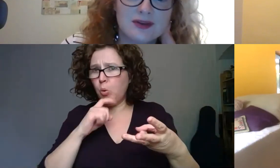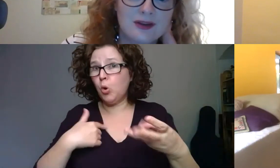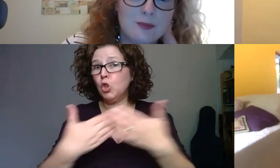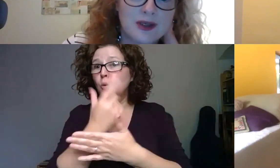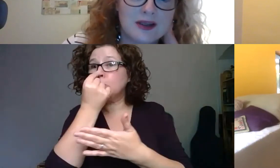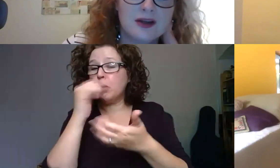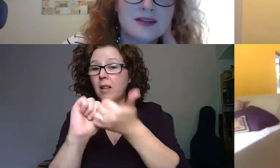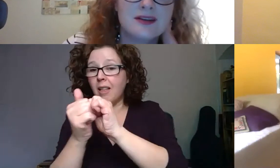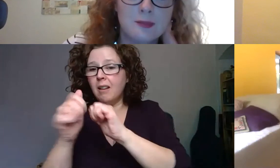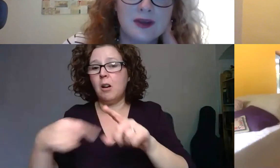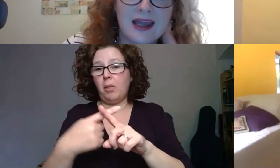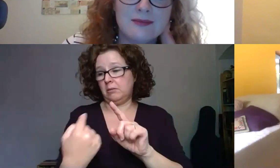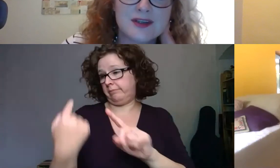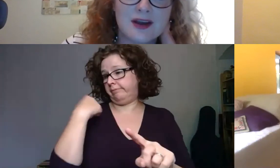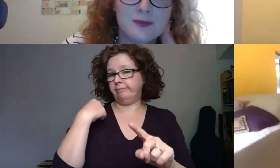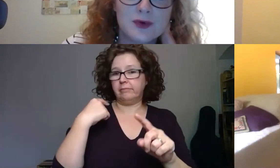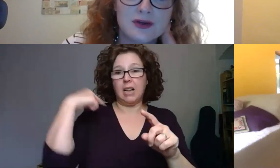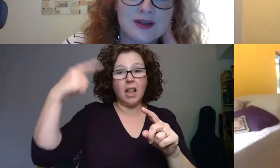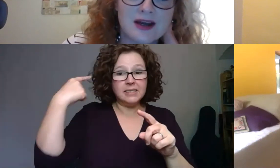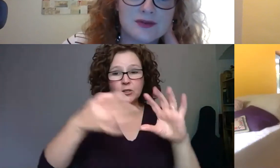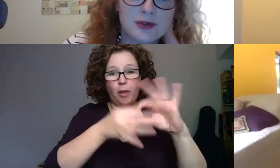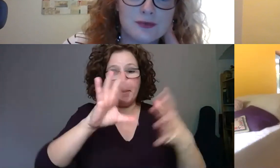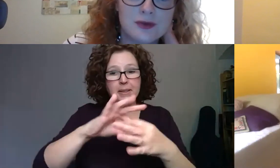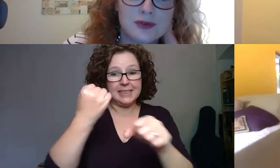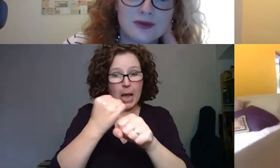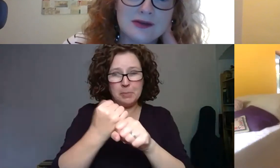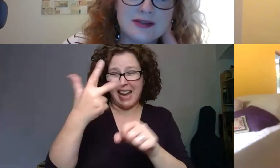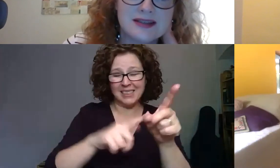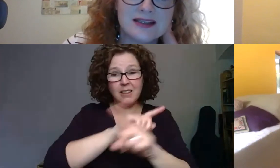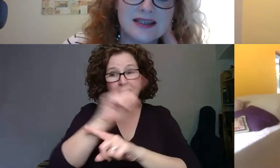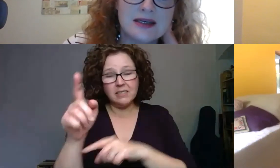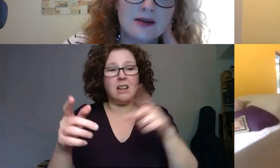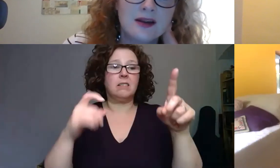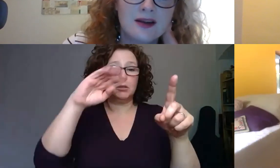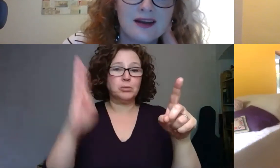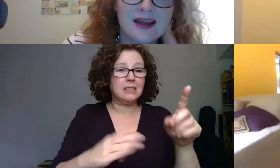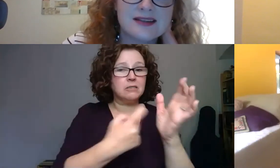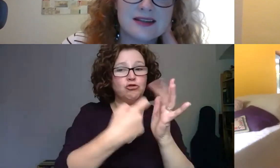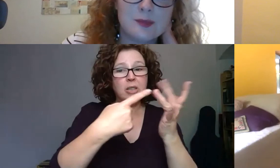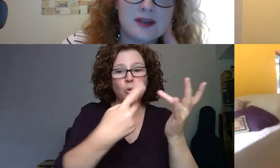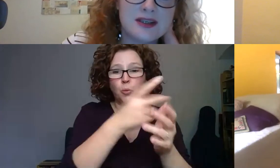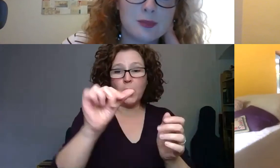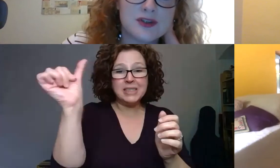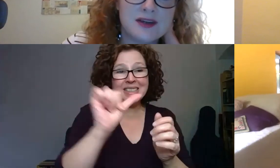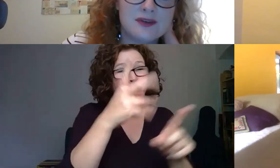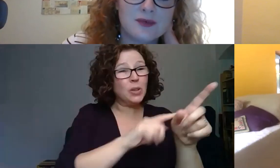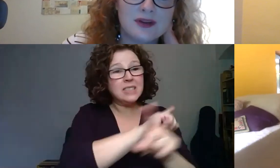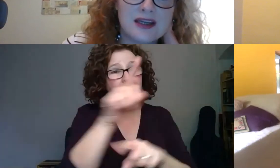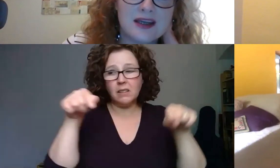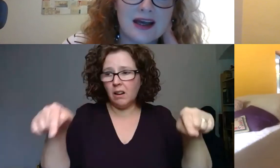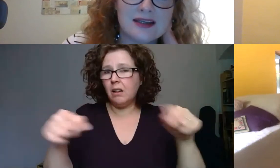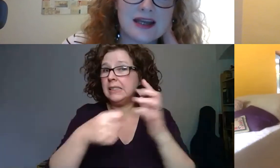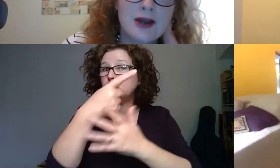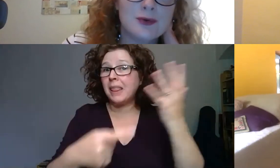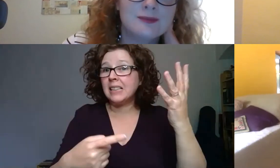years after the London Olympic Games and 4 years after Rio 2016, is disability perceived